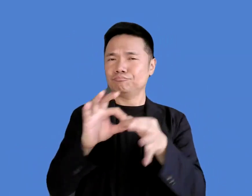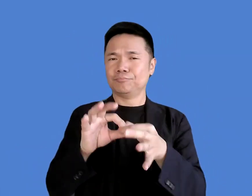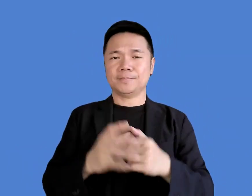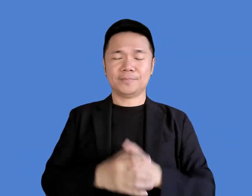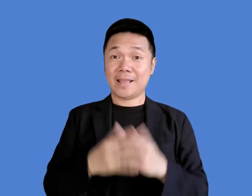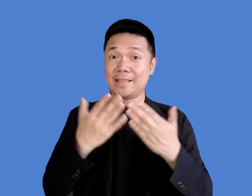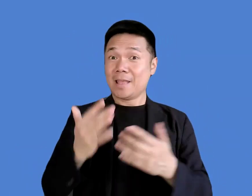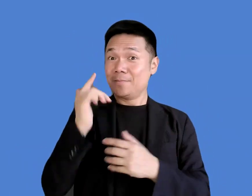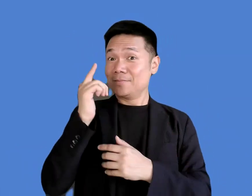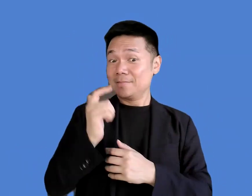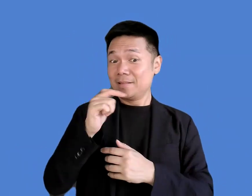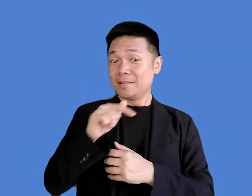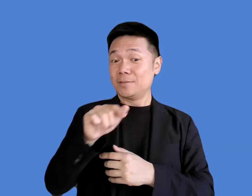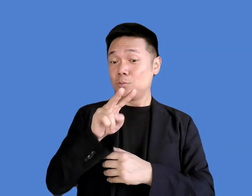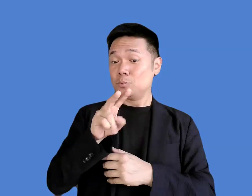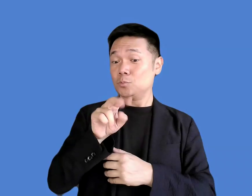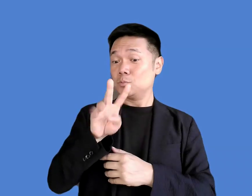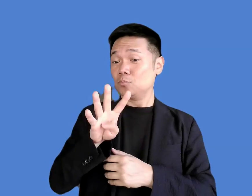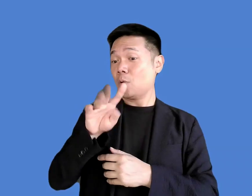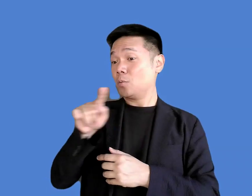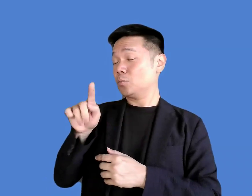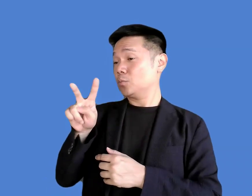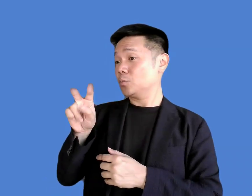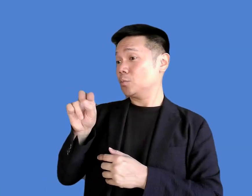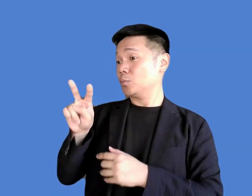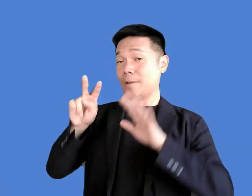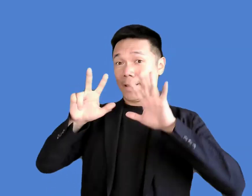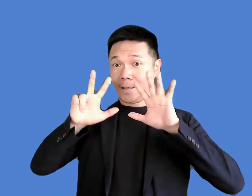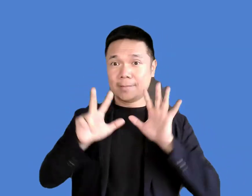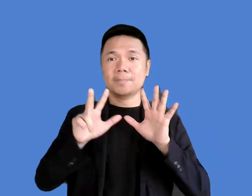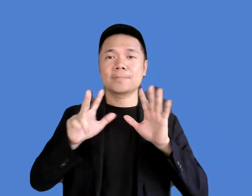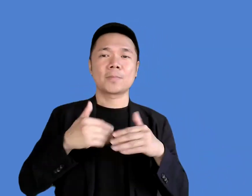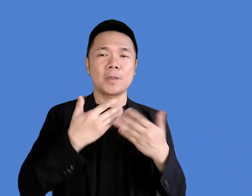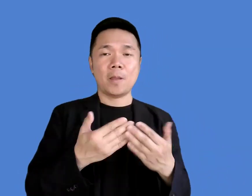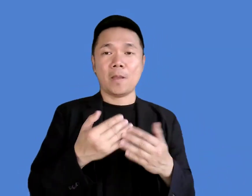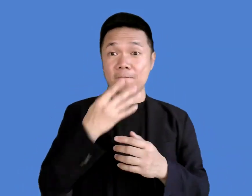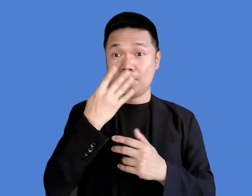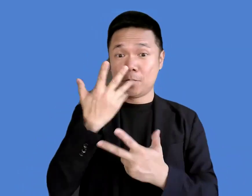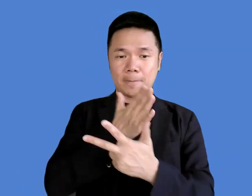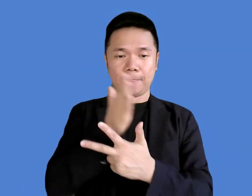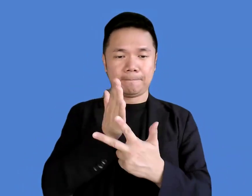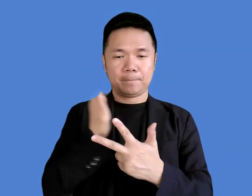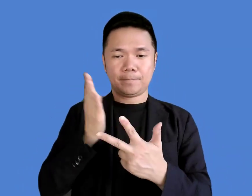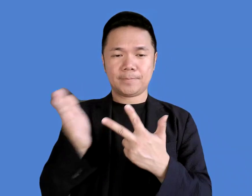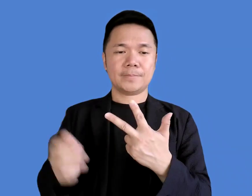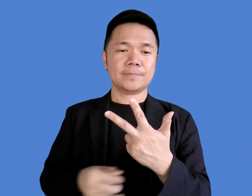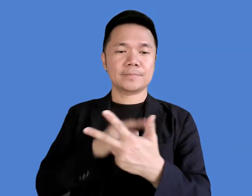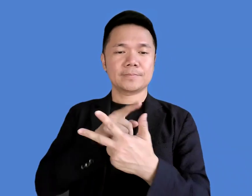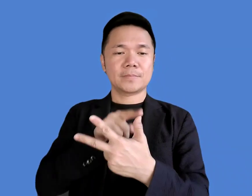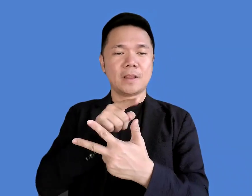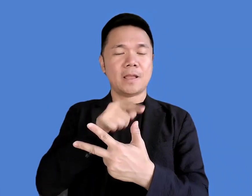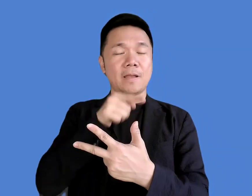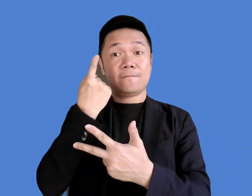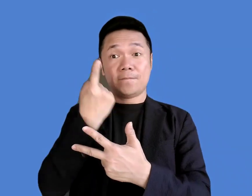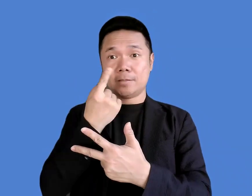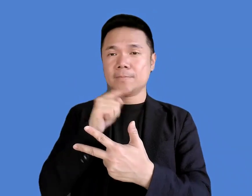journey of the 2024 to 2028 Gender Action Lab, we have a 3-phased approach. So we're looking at our